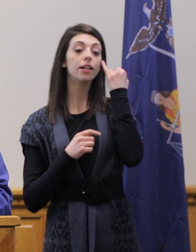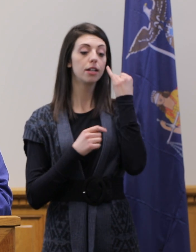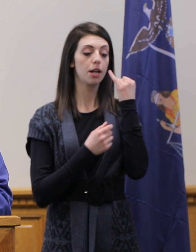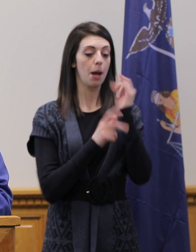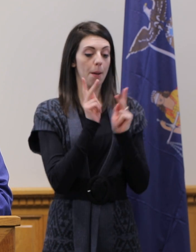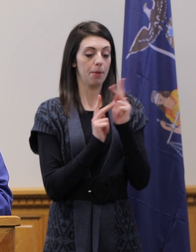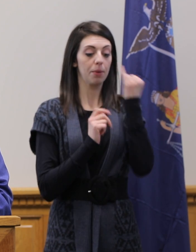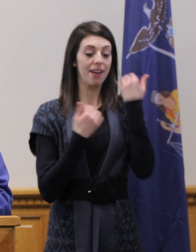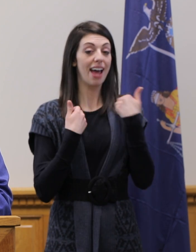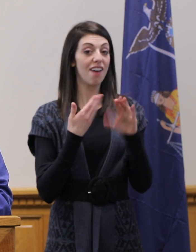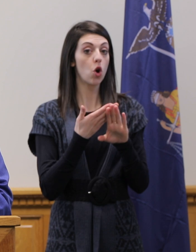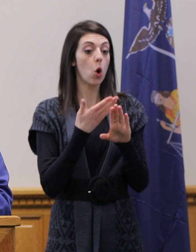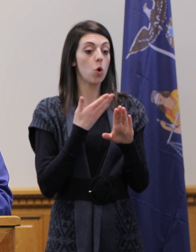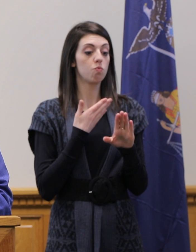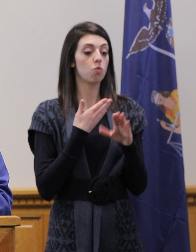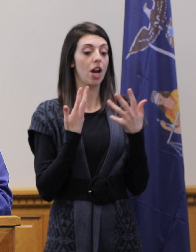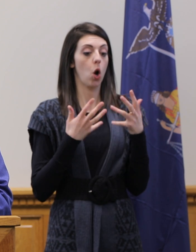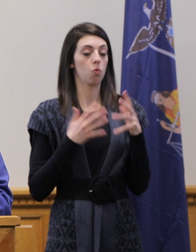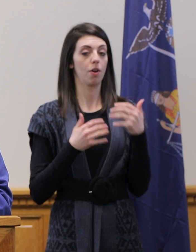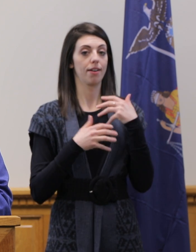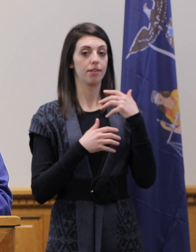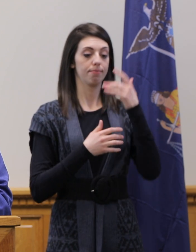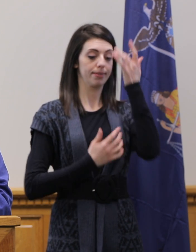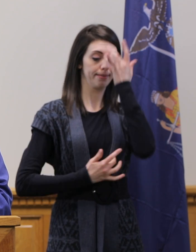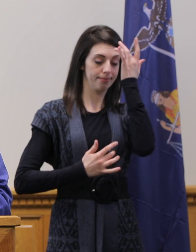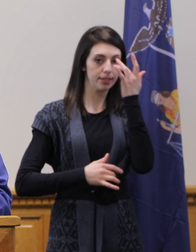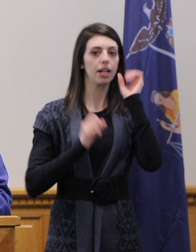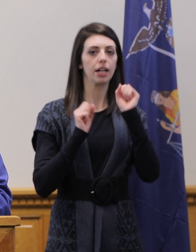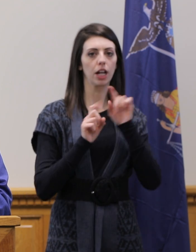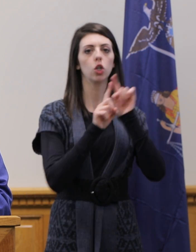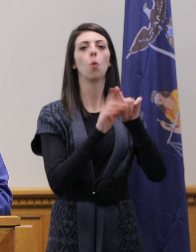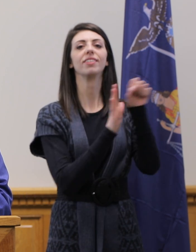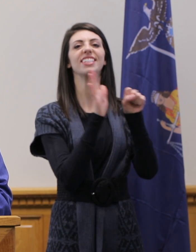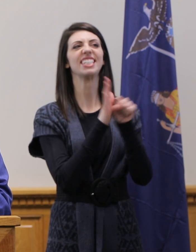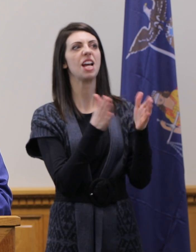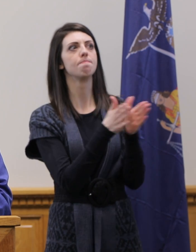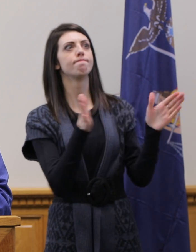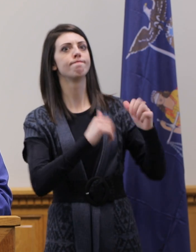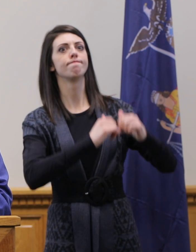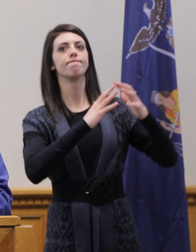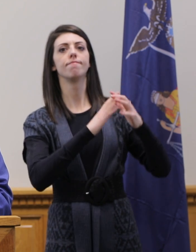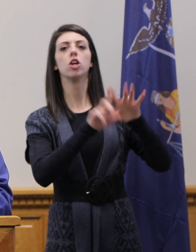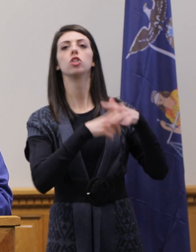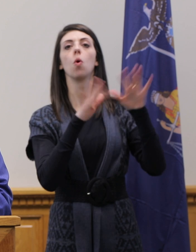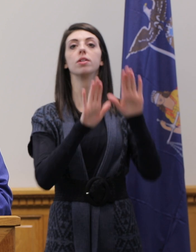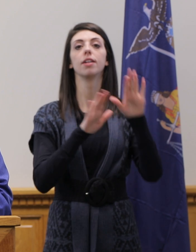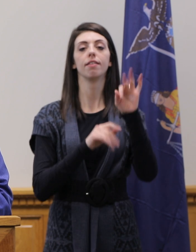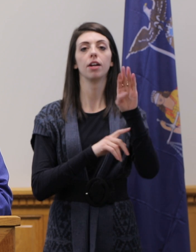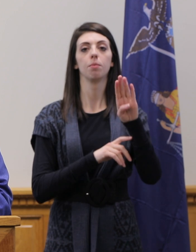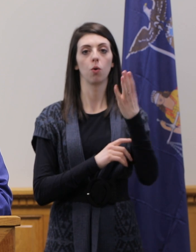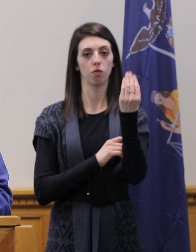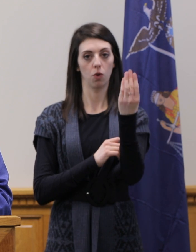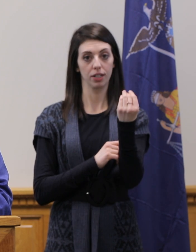will be able to make appointments at state-run mass vaccination sites starting Sunday, February 14th, with